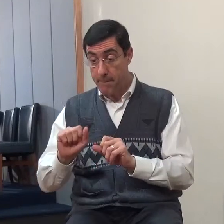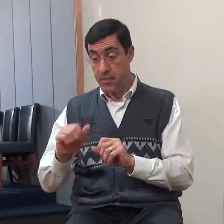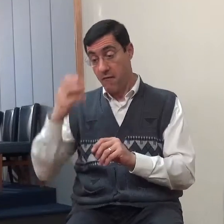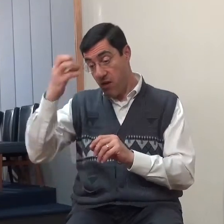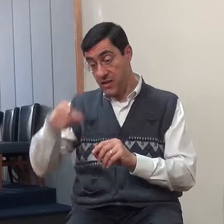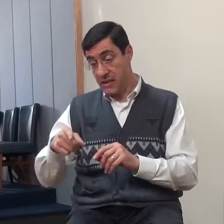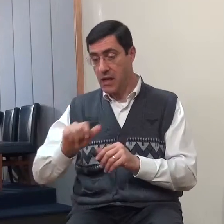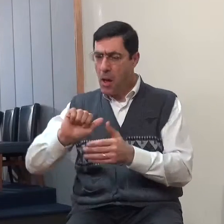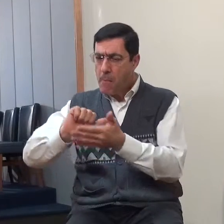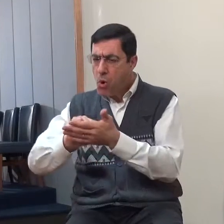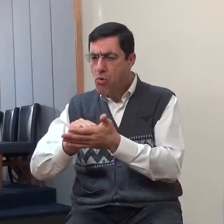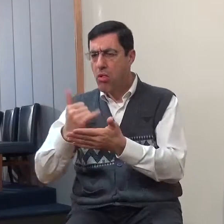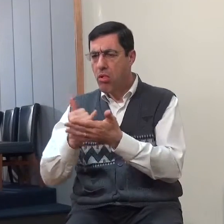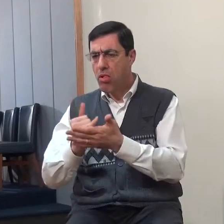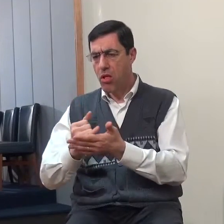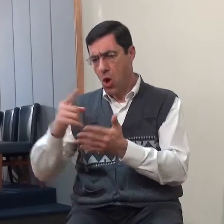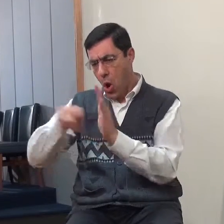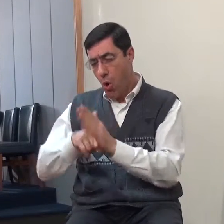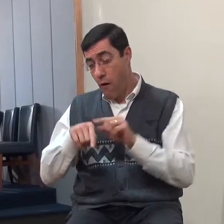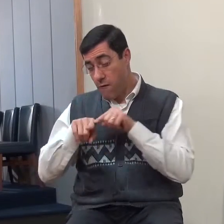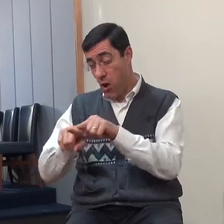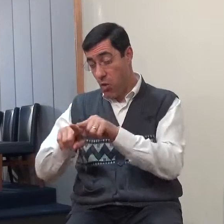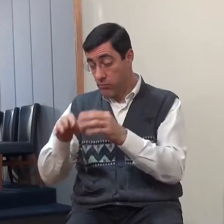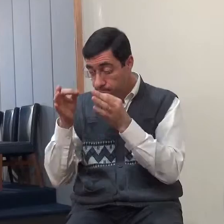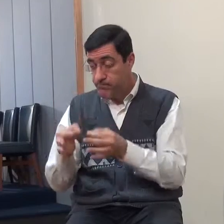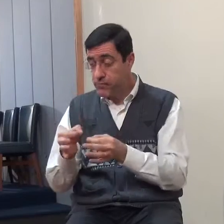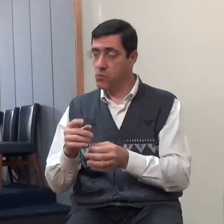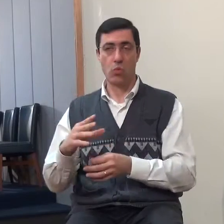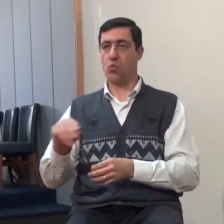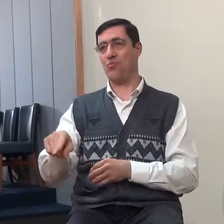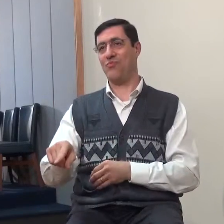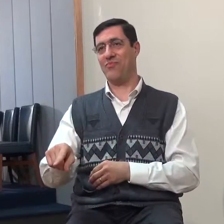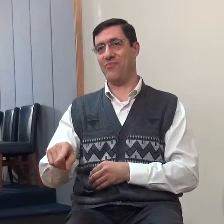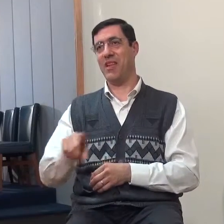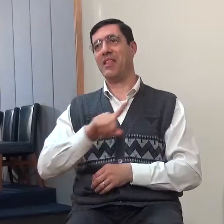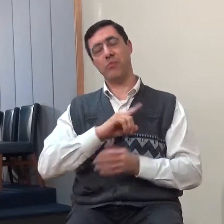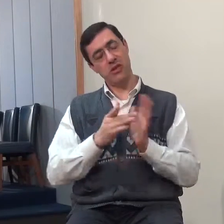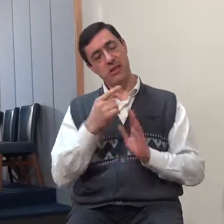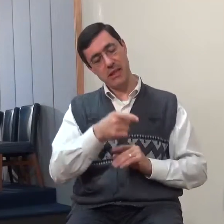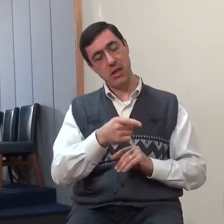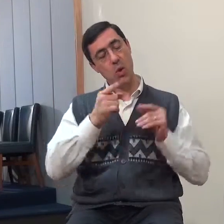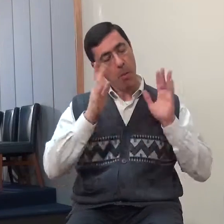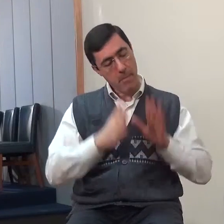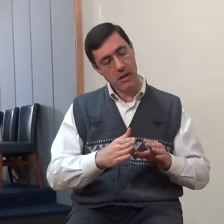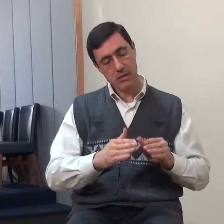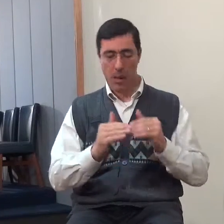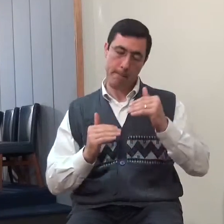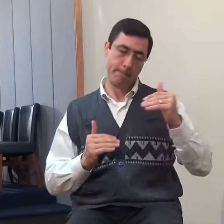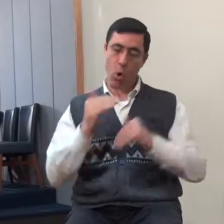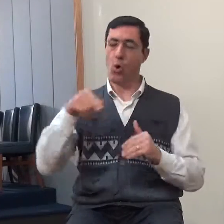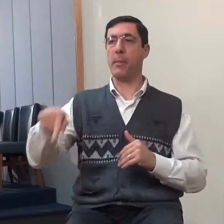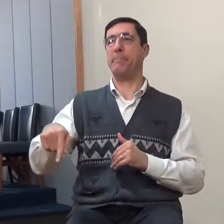mind in verse 17. Think not that I am come to destroy the law or the